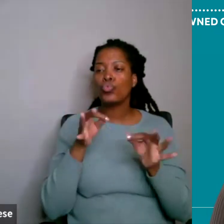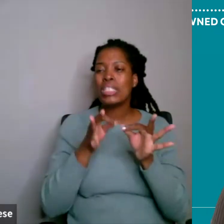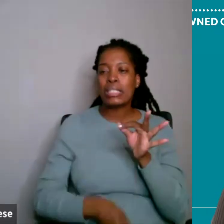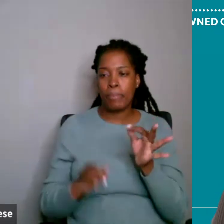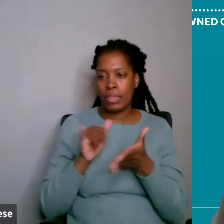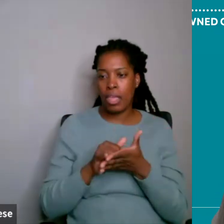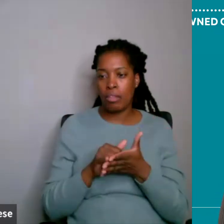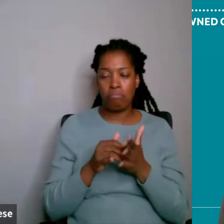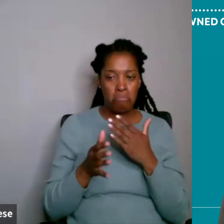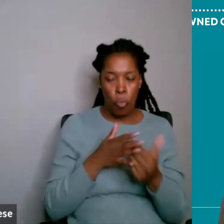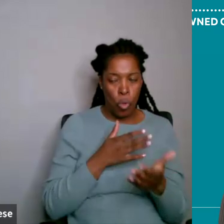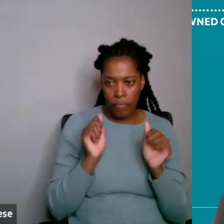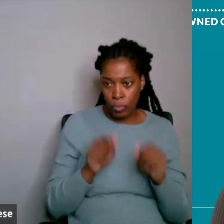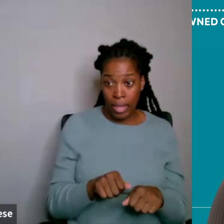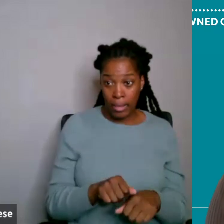can.